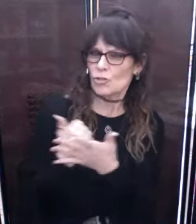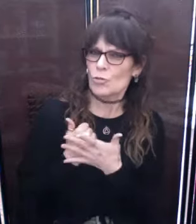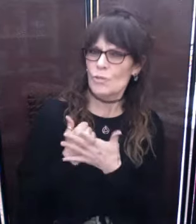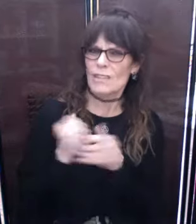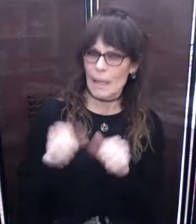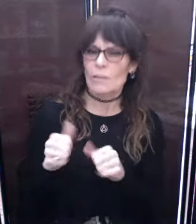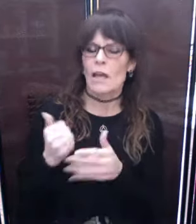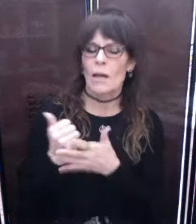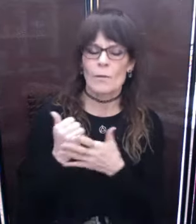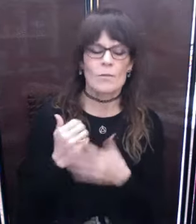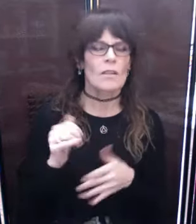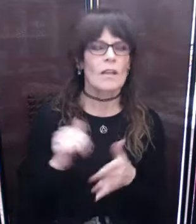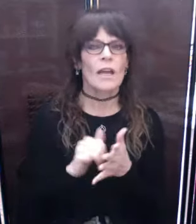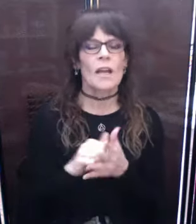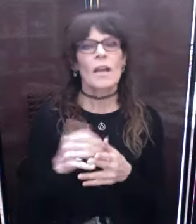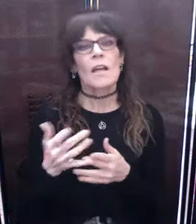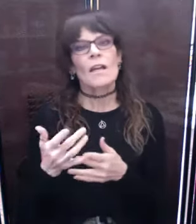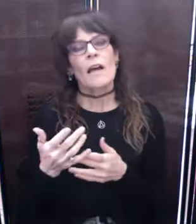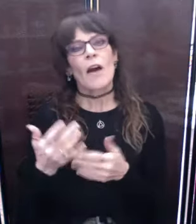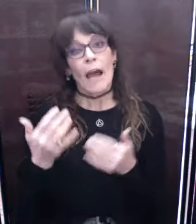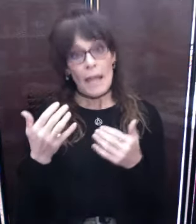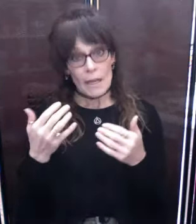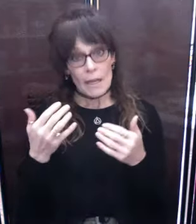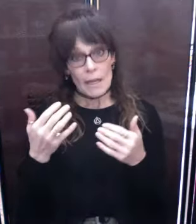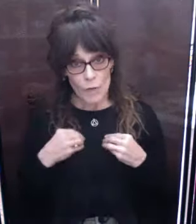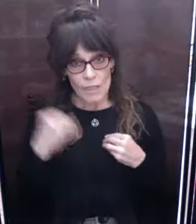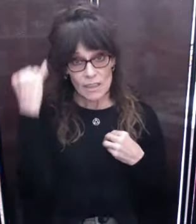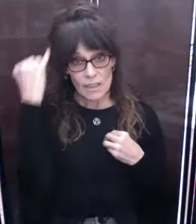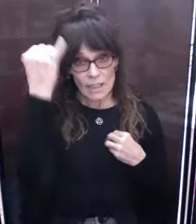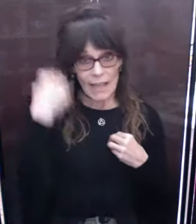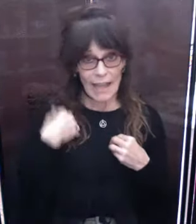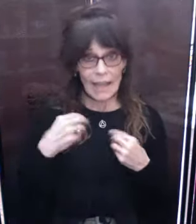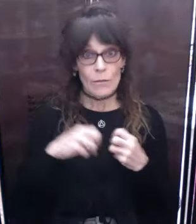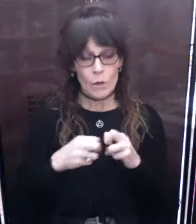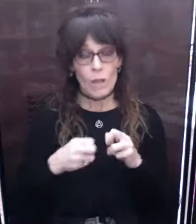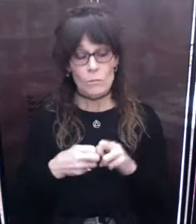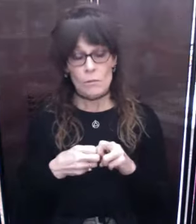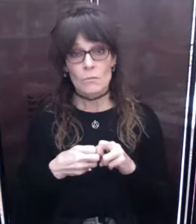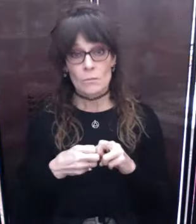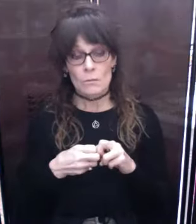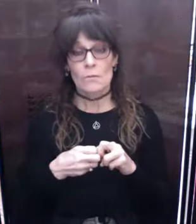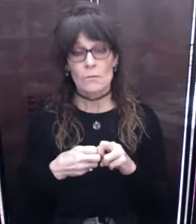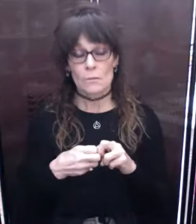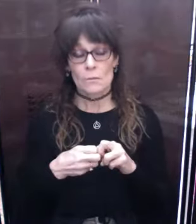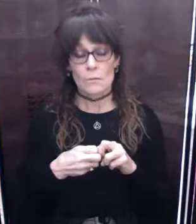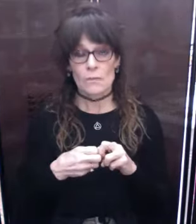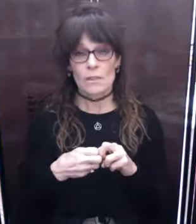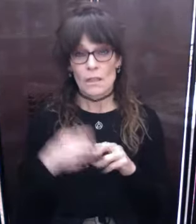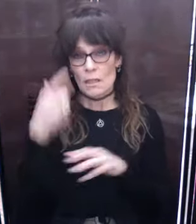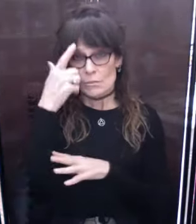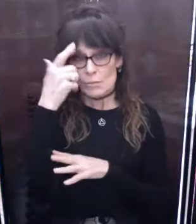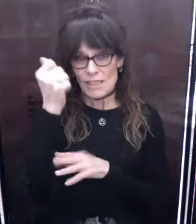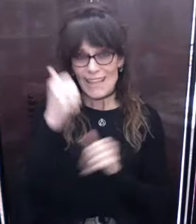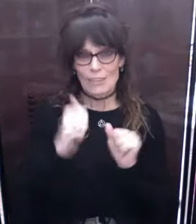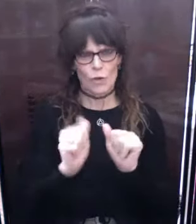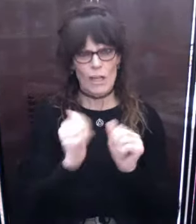I actually already had embraced the idea that I had that problem because I had tried to stop drinking in the summer of